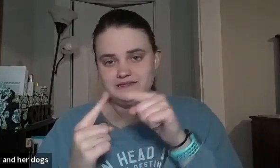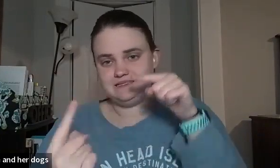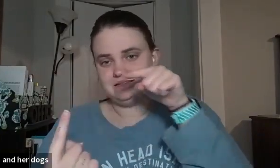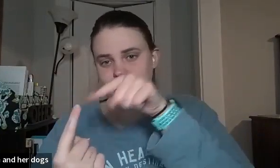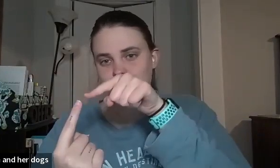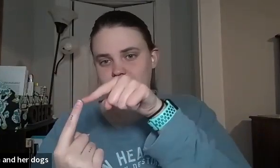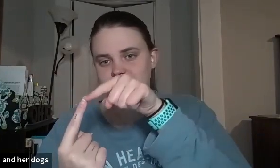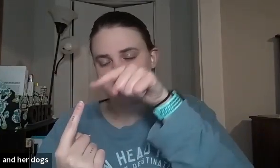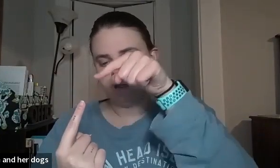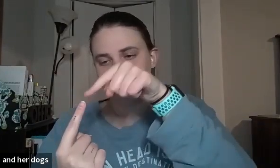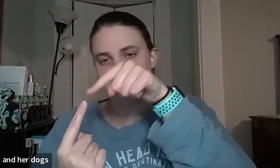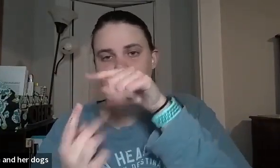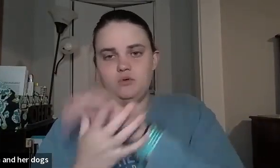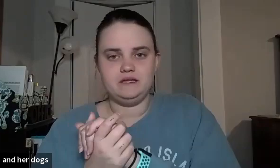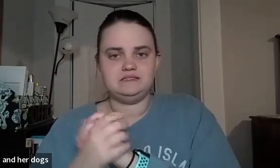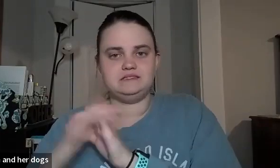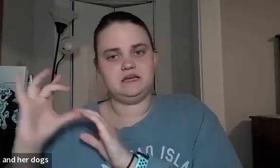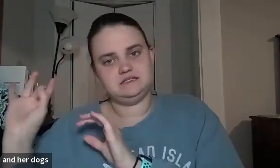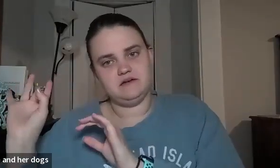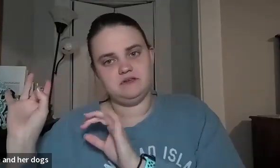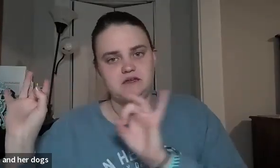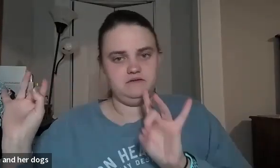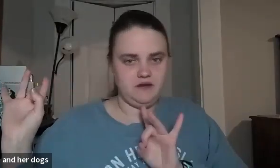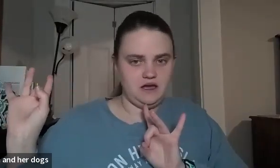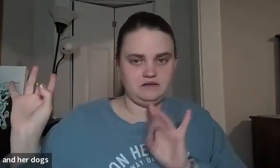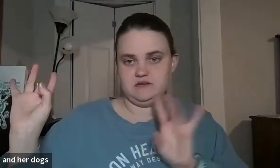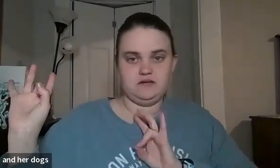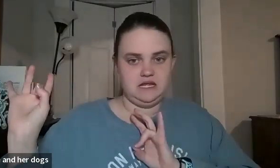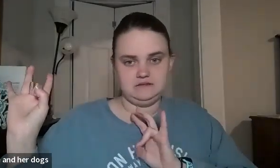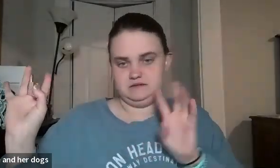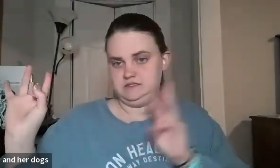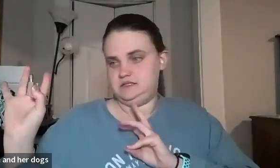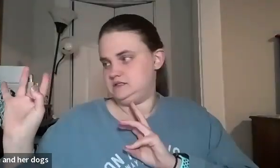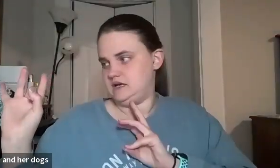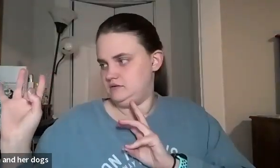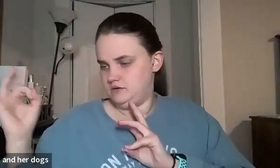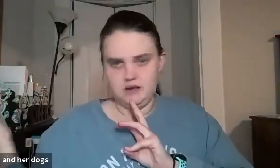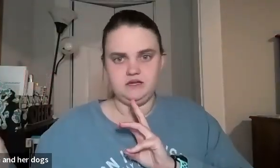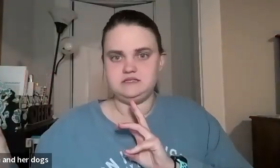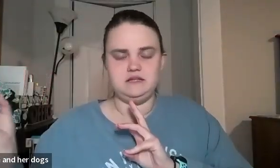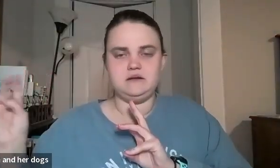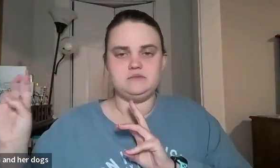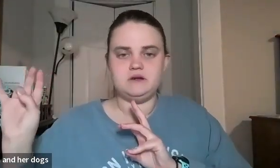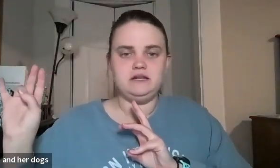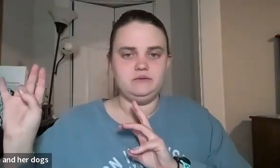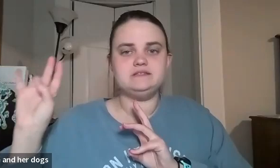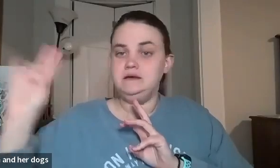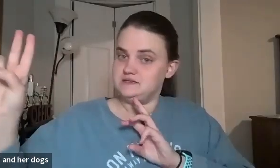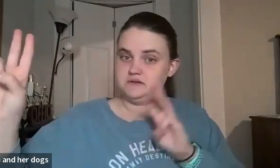points, I'll tap on it. Like points is like 7 and 5, 7 and 8, 6. I don't know. I'm not signing the numbers right. Anyways, 7 and